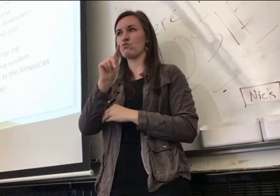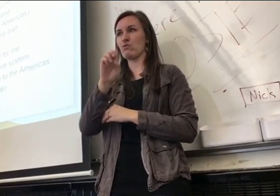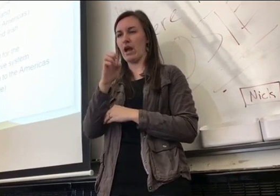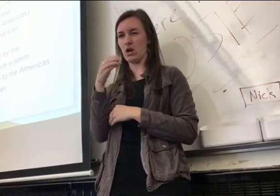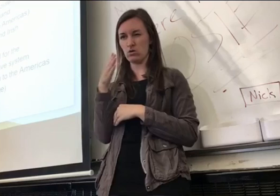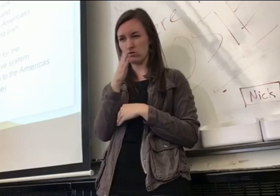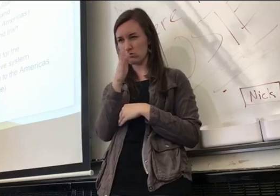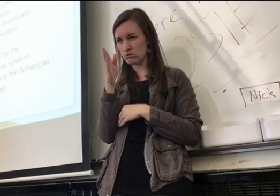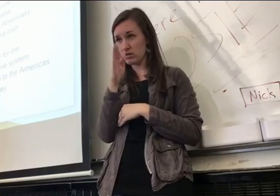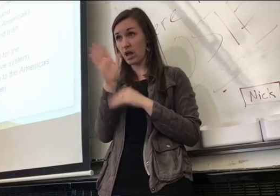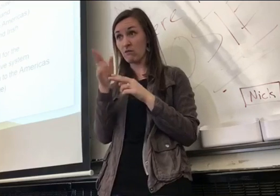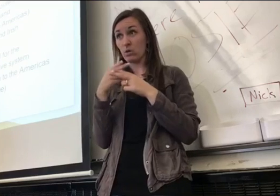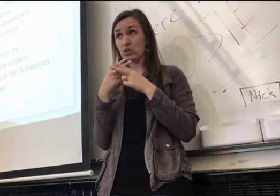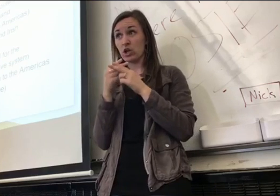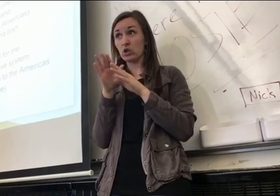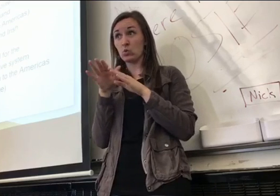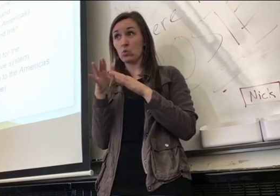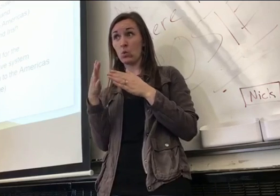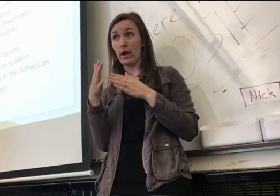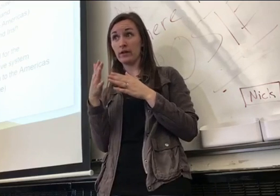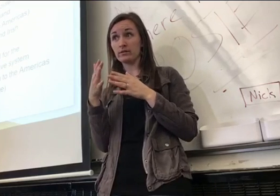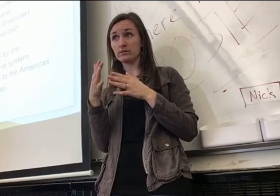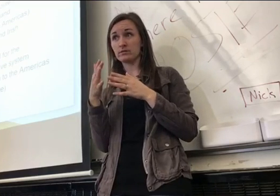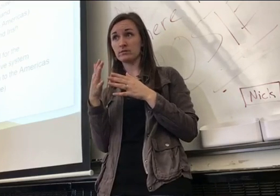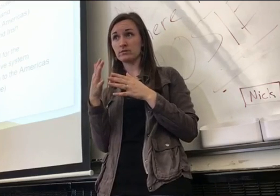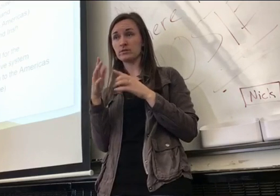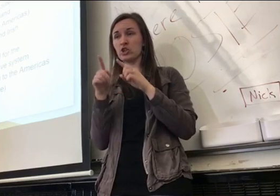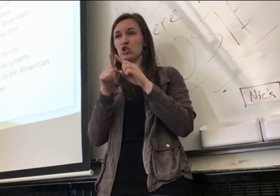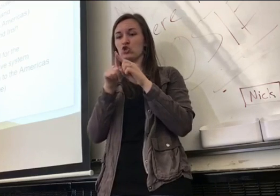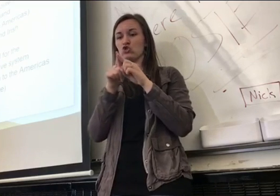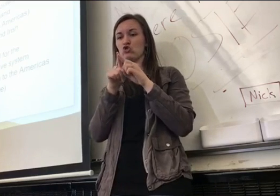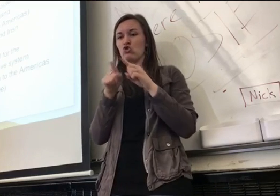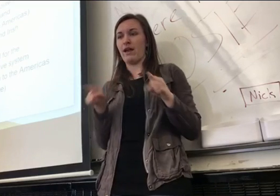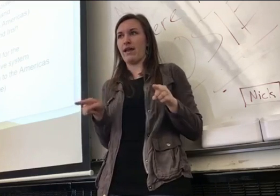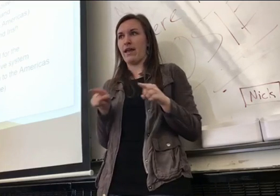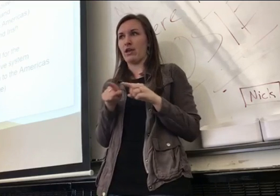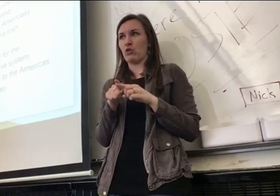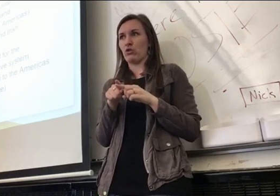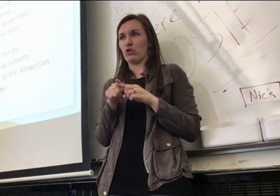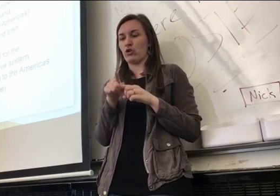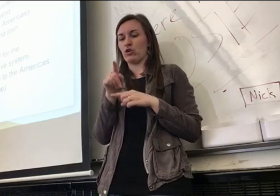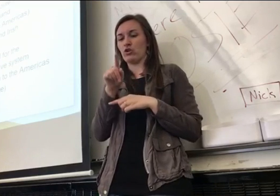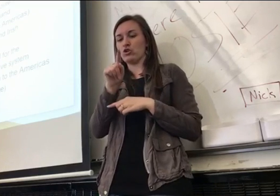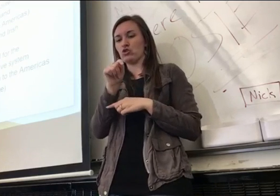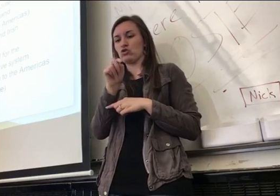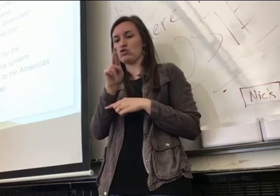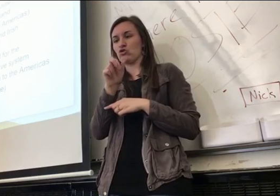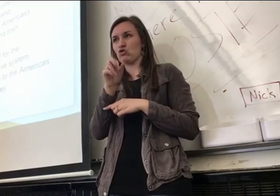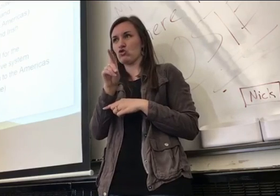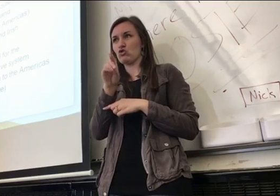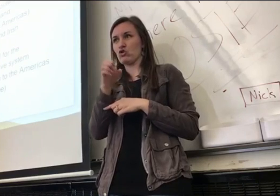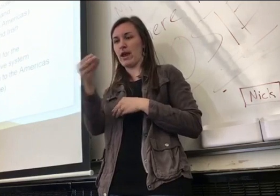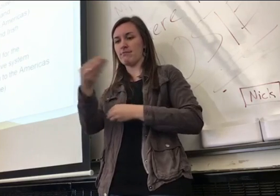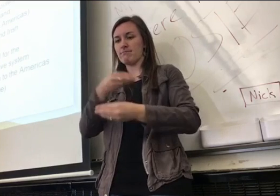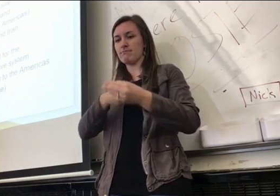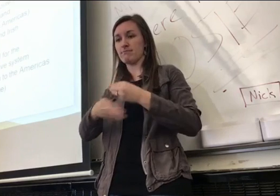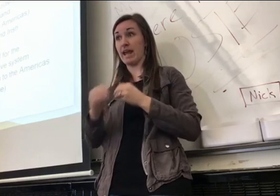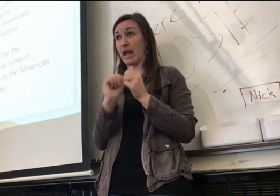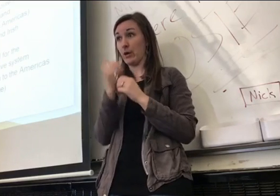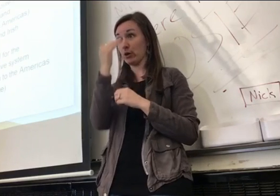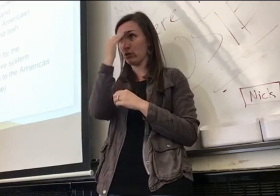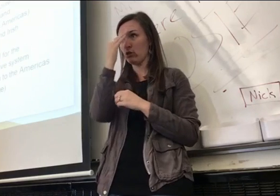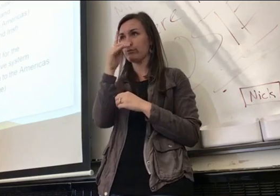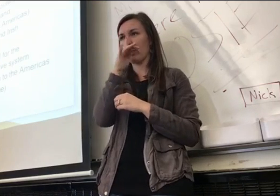what term? Triangle. Triangular trade. How you know it's triangular? It looks like a